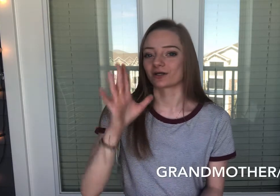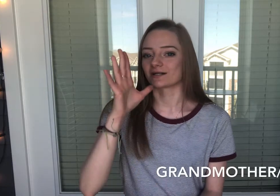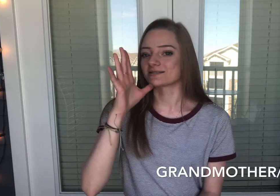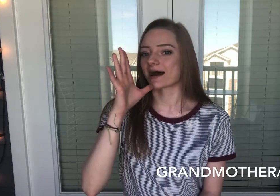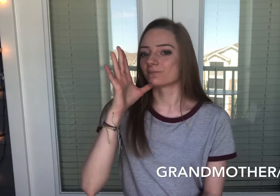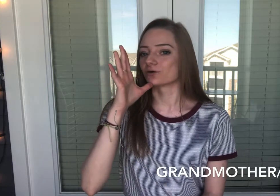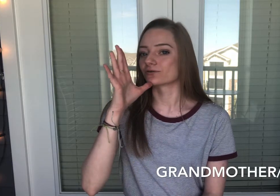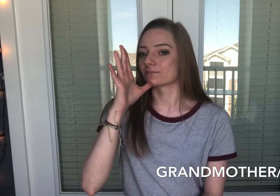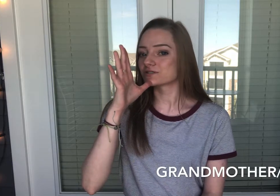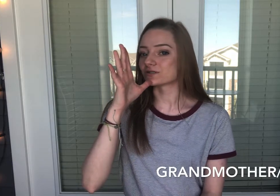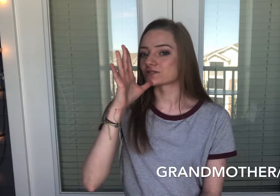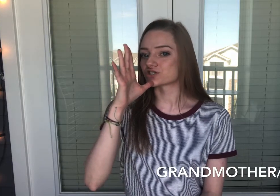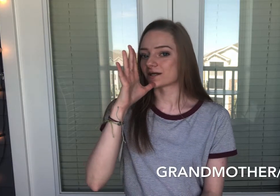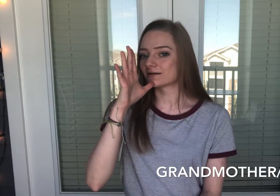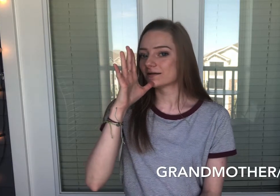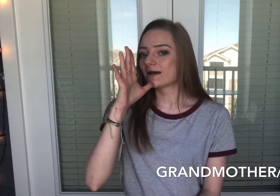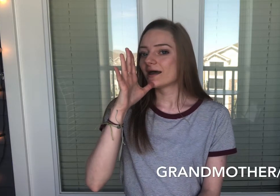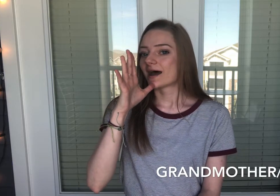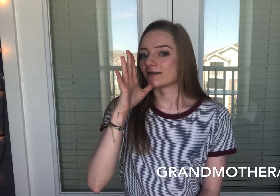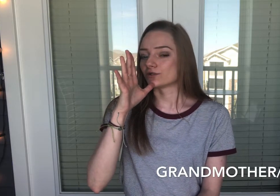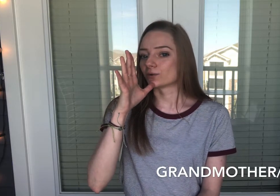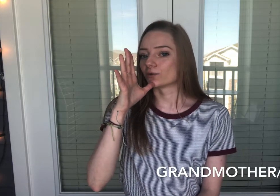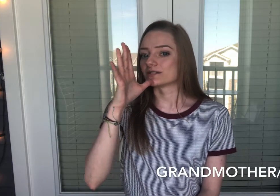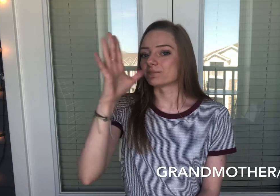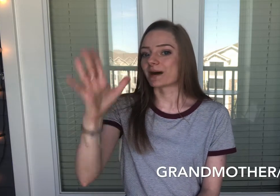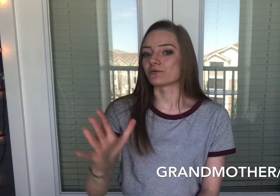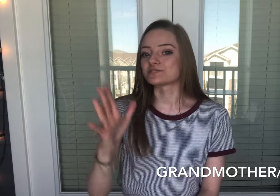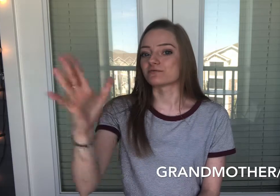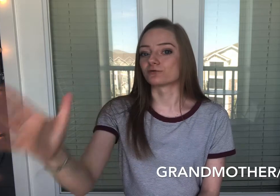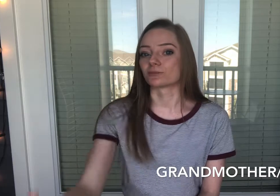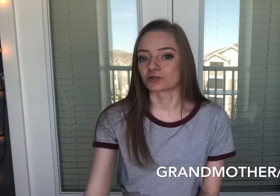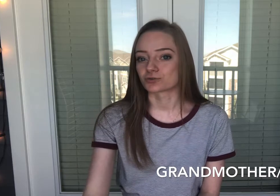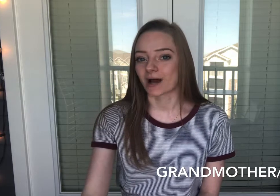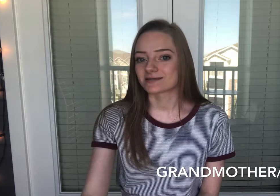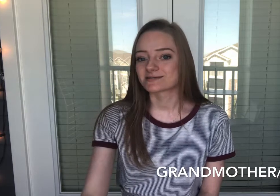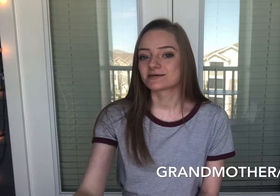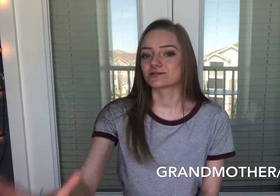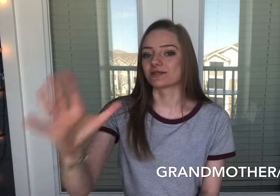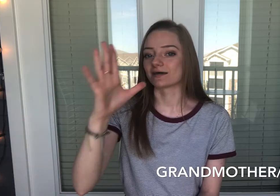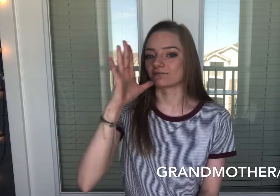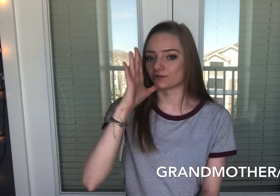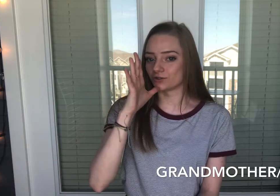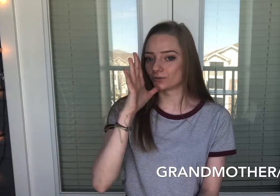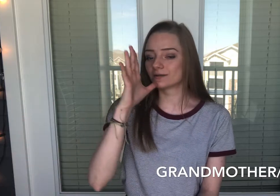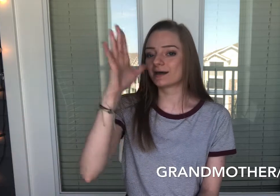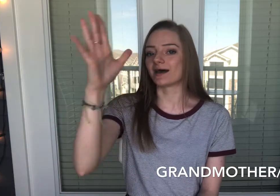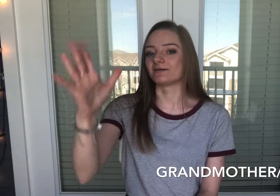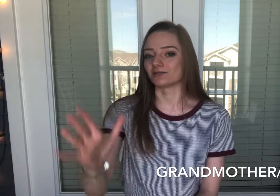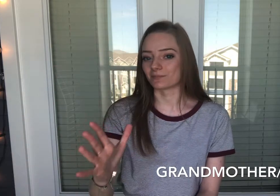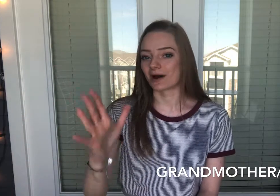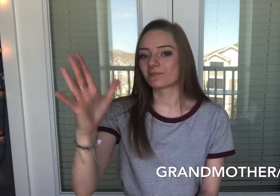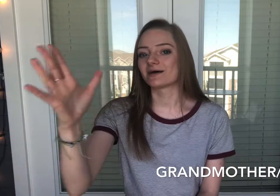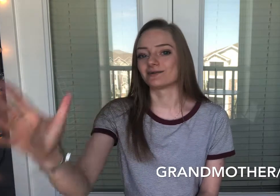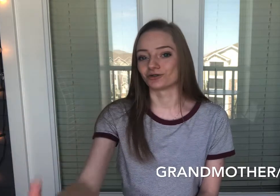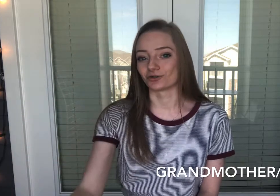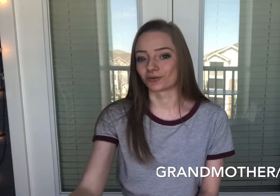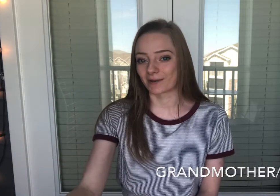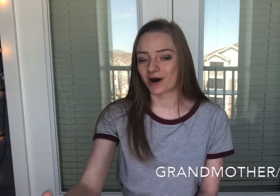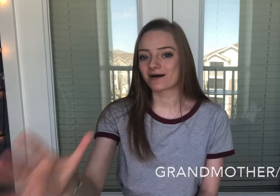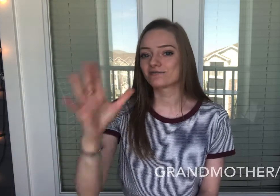gonna tap your thumb to your chin, and then you're going to bounce it forward twice. So think of you, and then your mom, and then your grandma for